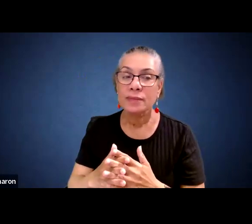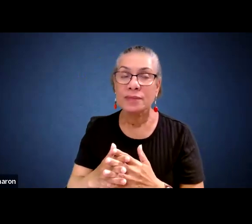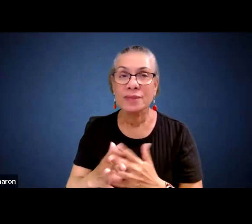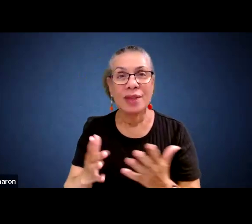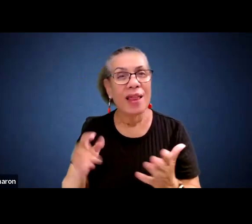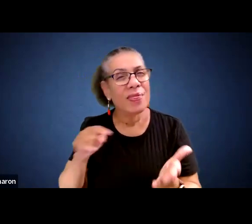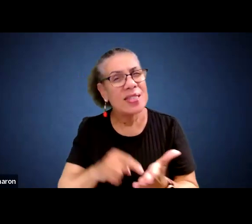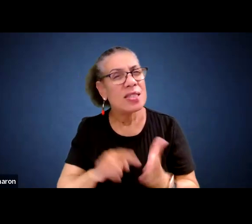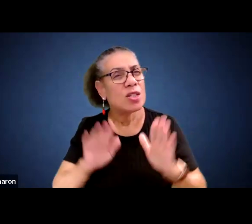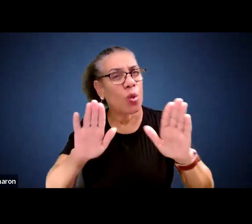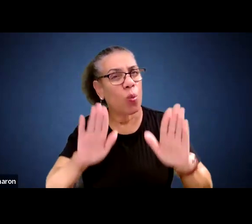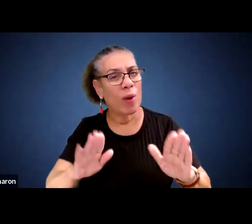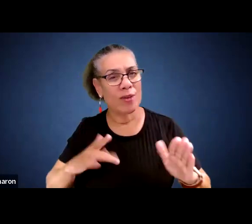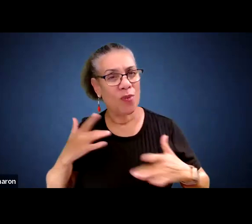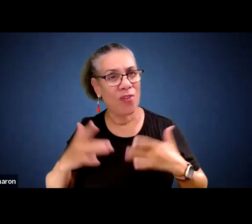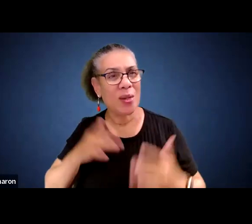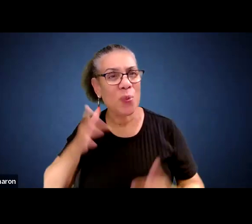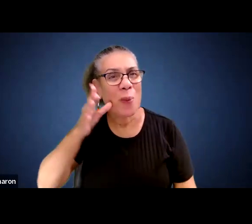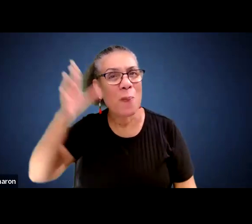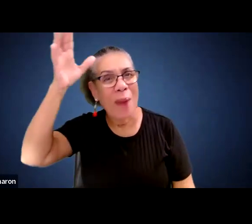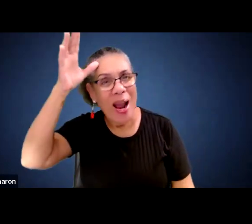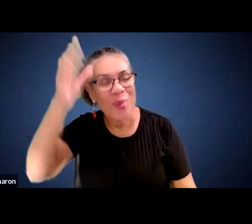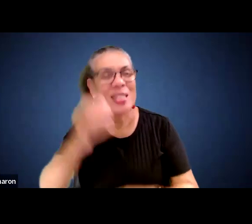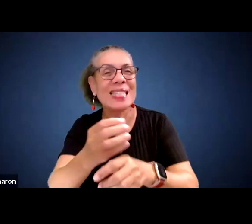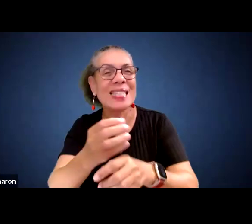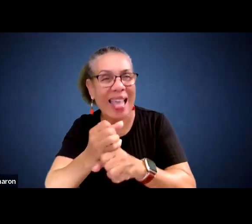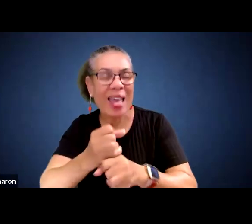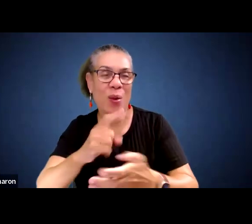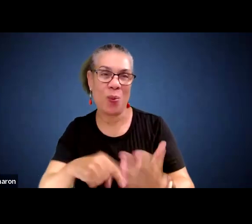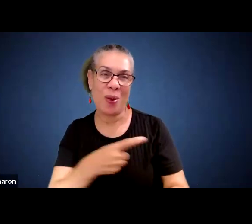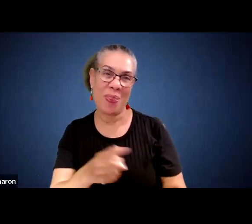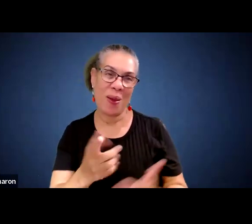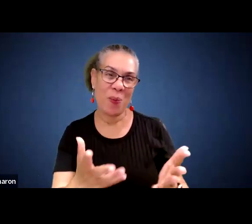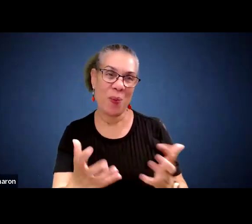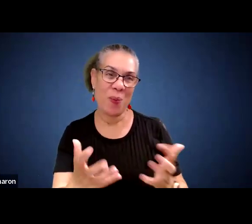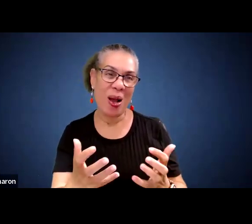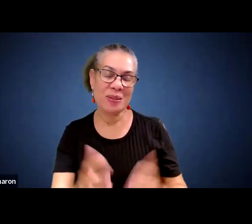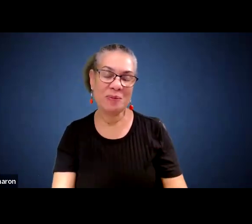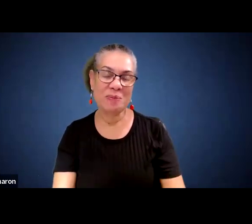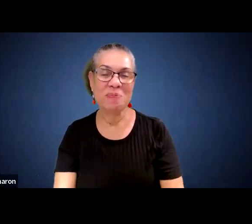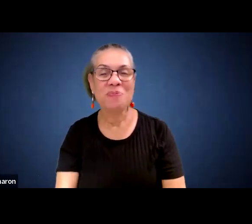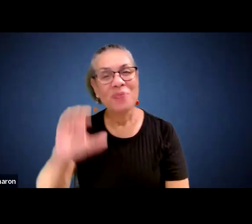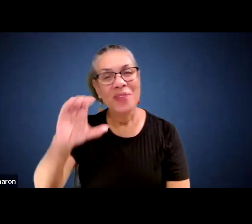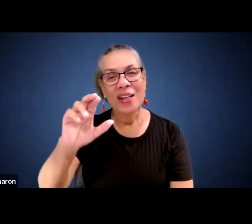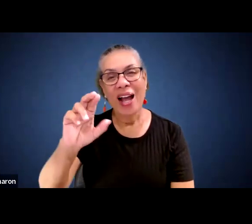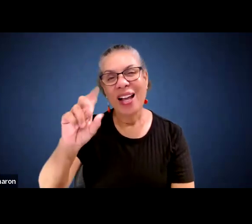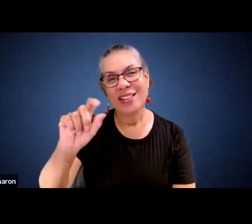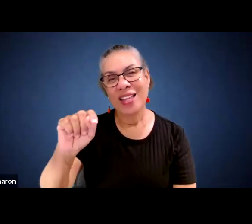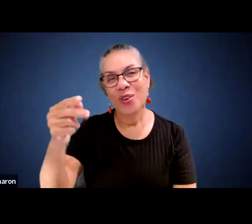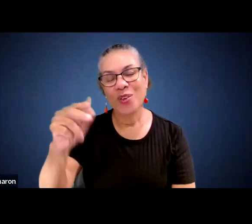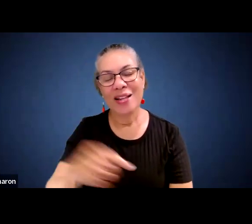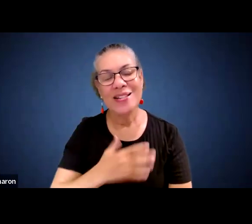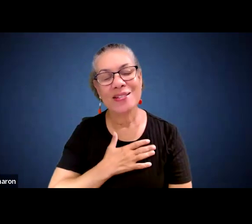great feeling when parents get what they want. Amen. Yeah, I see that. So, Thank you.